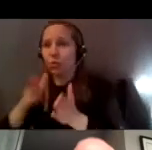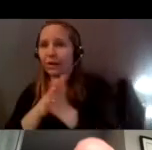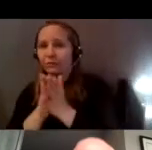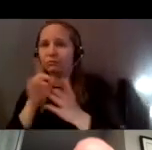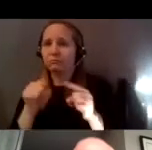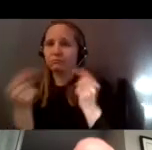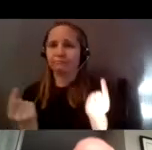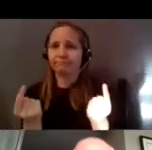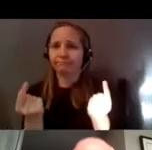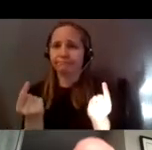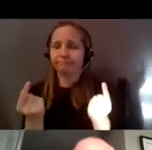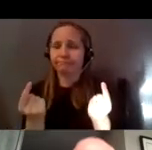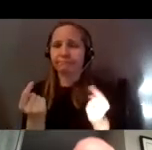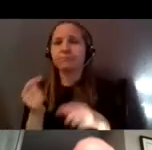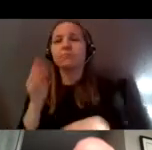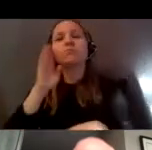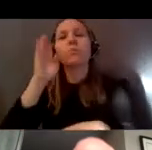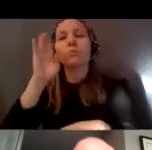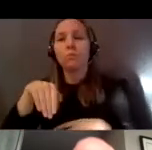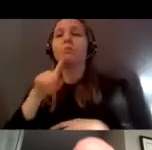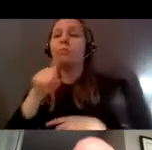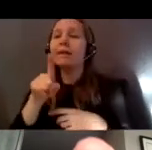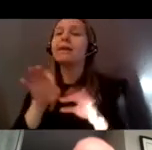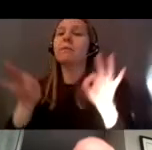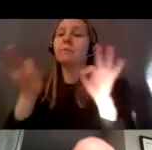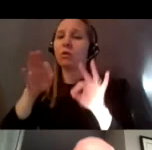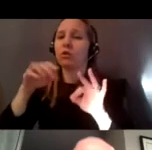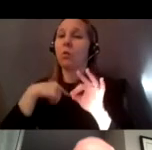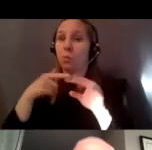also really important when we do that, that we keep our values and